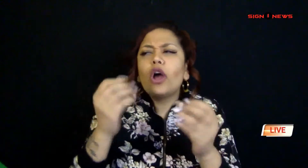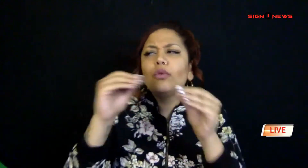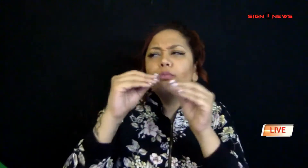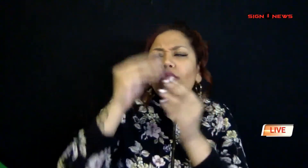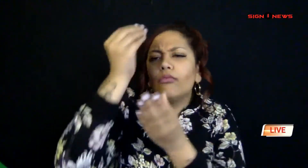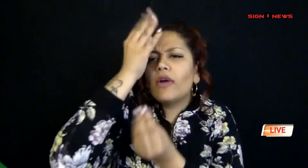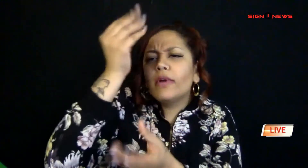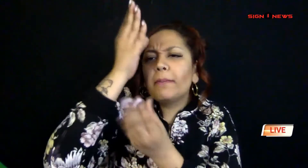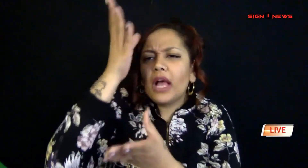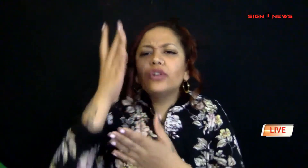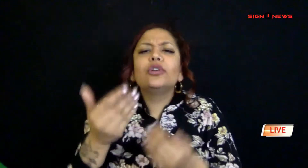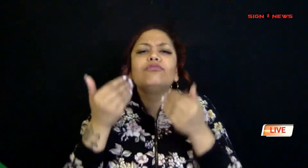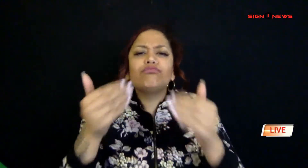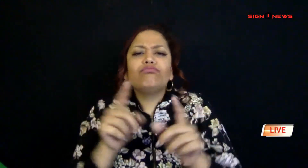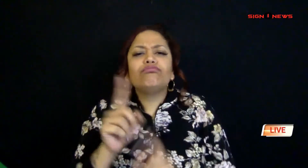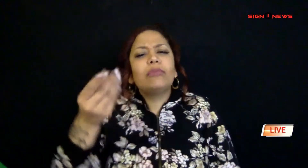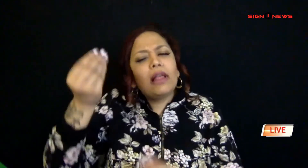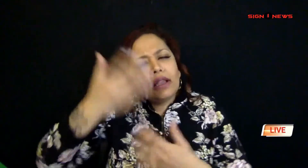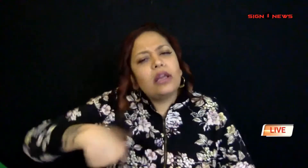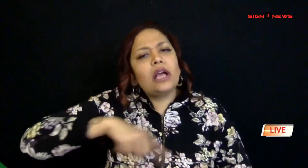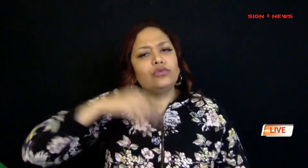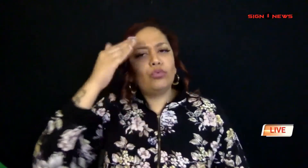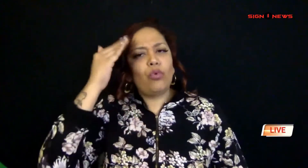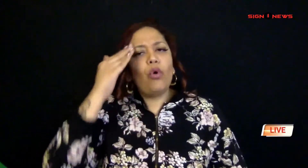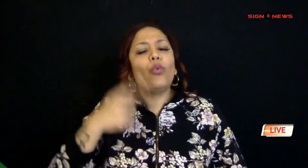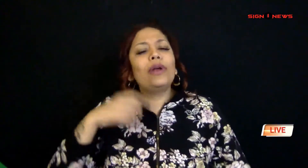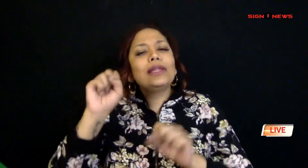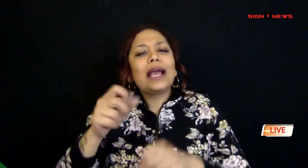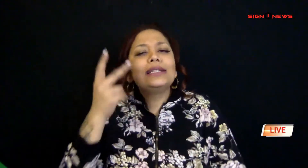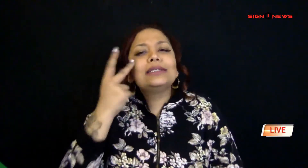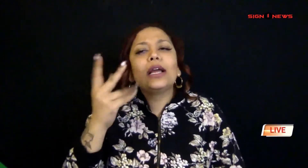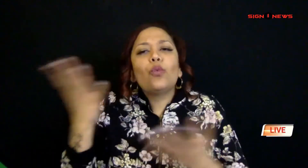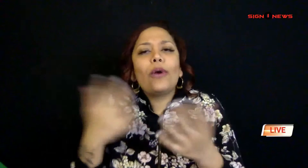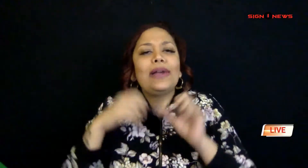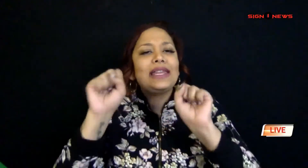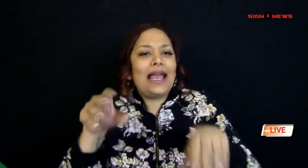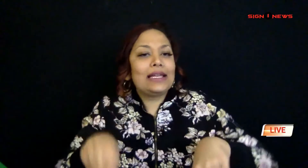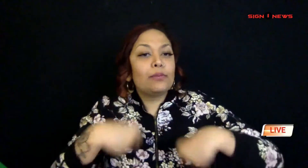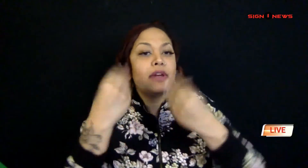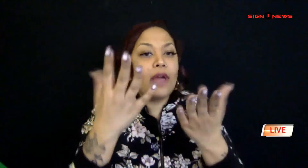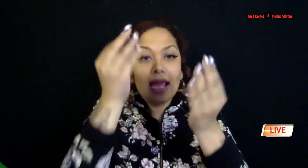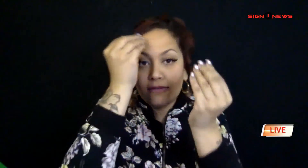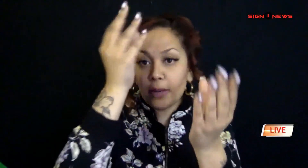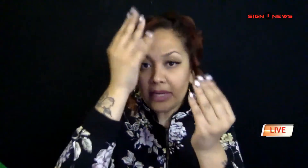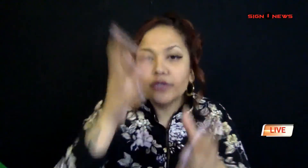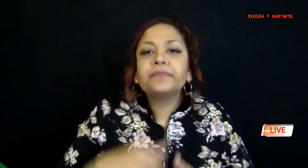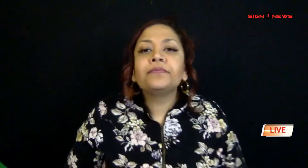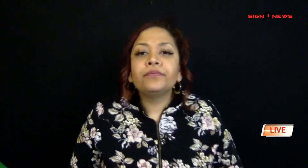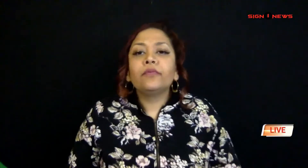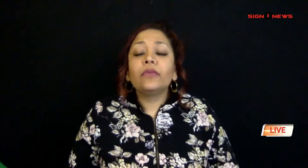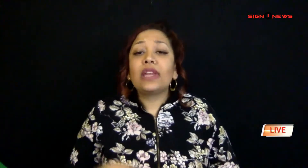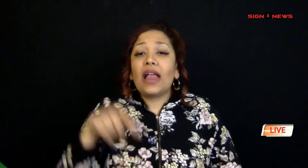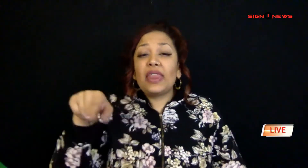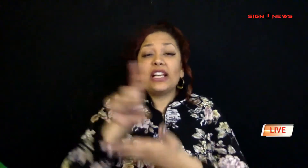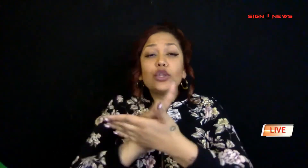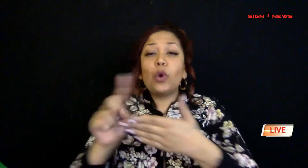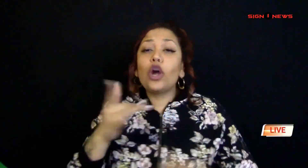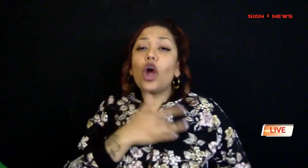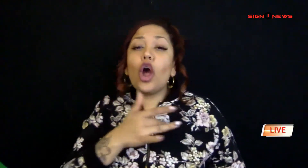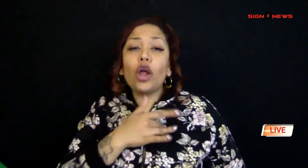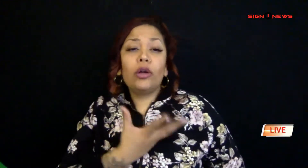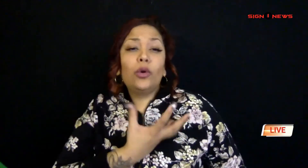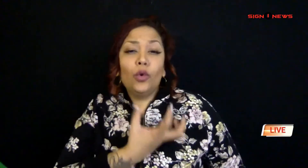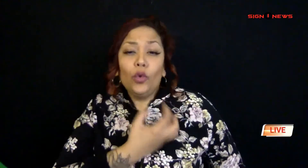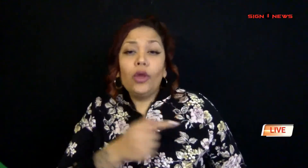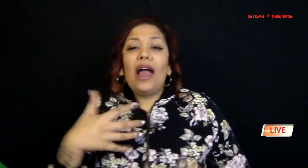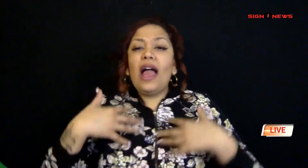tips every week. And remember, if there's a health topic you'd like more information about, just let us know and we'll see if we can get it